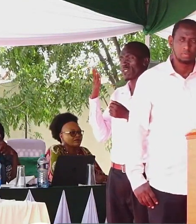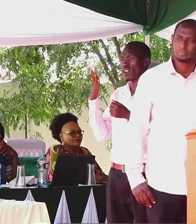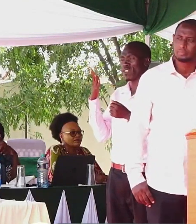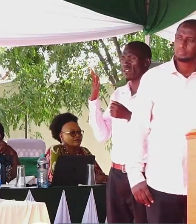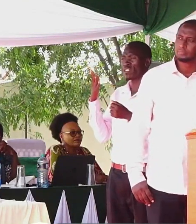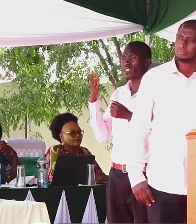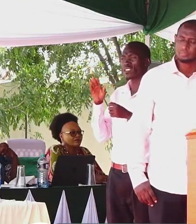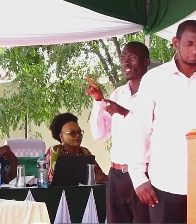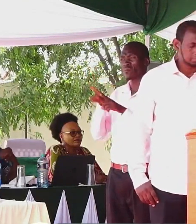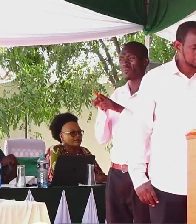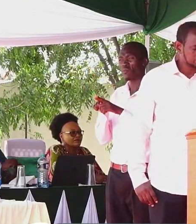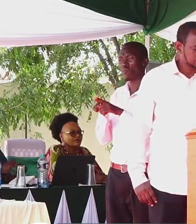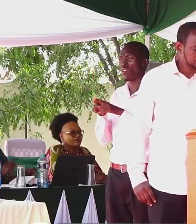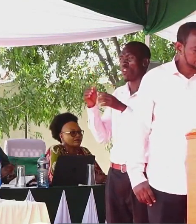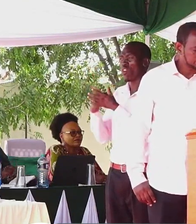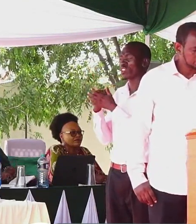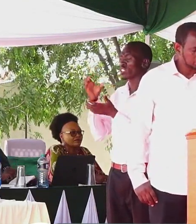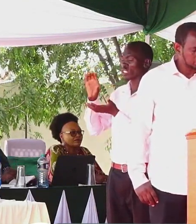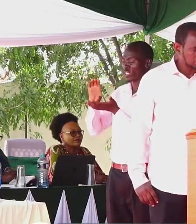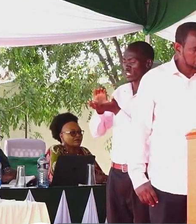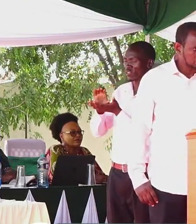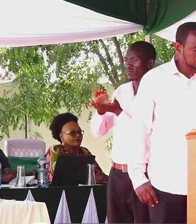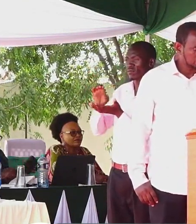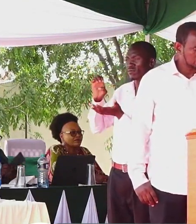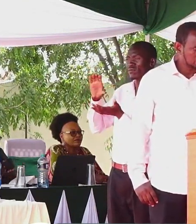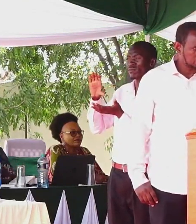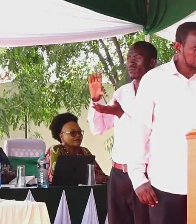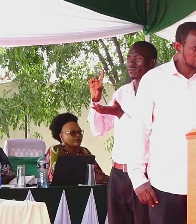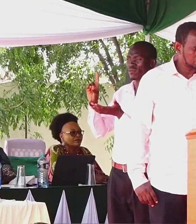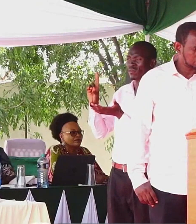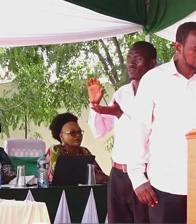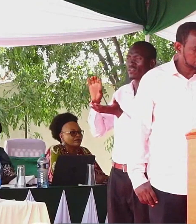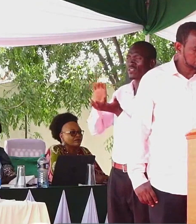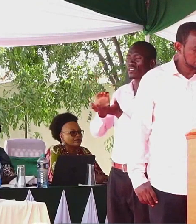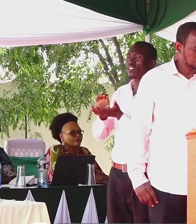are domiciled in the ECD centers. We have a population of